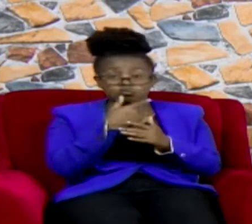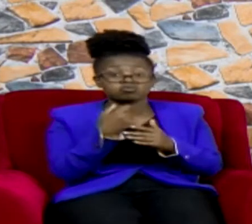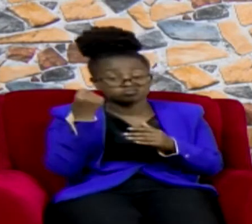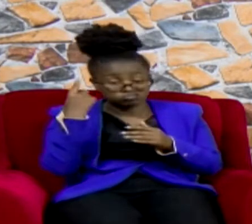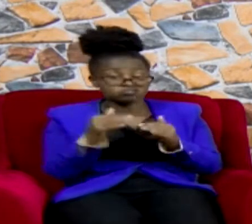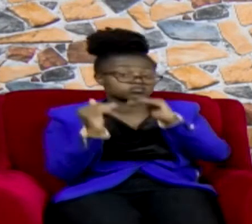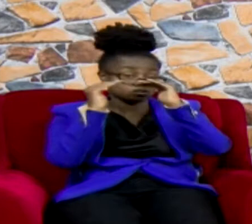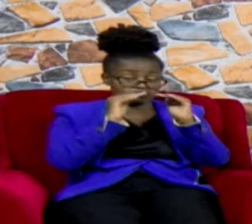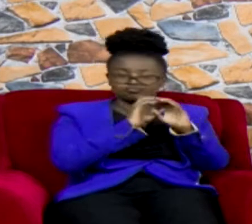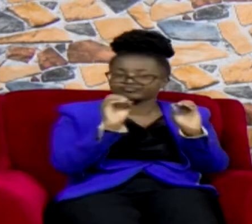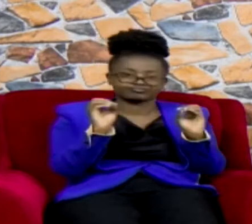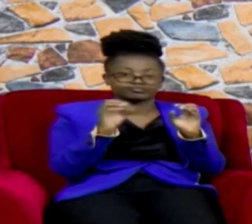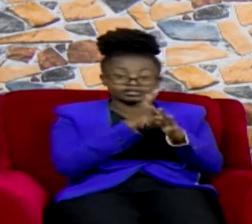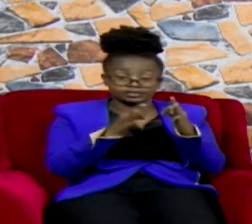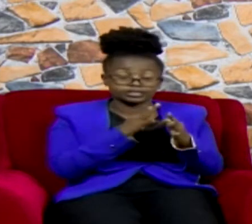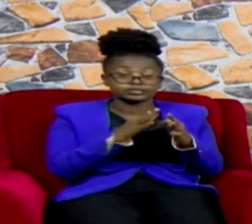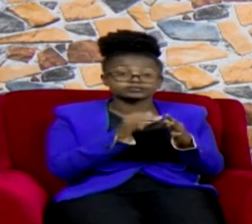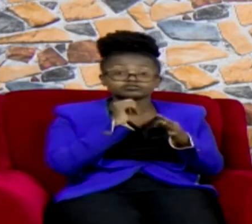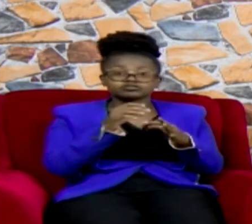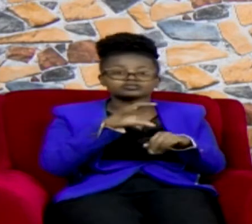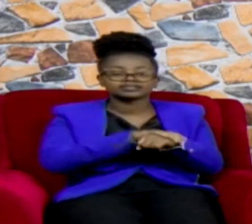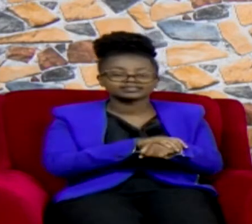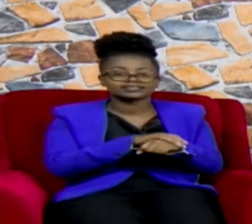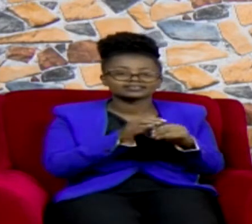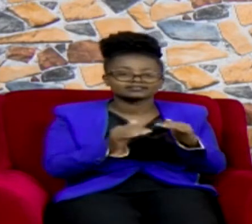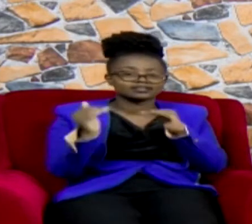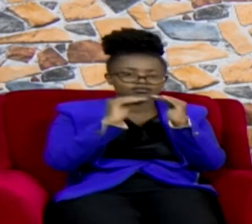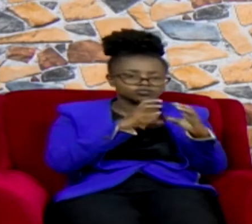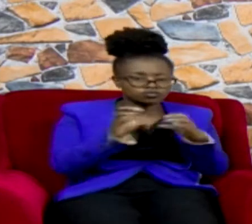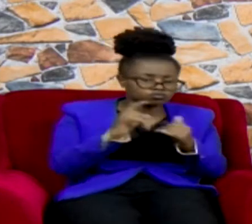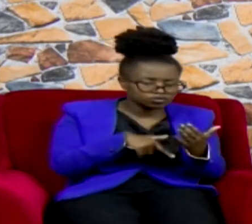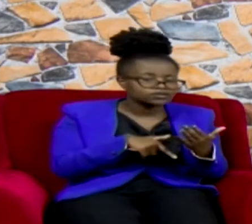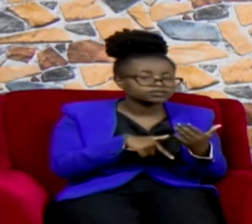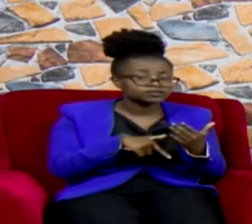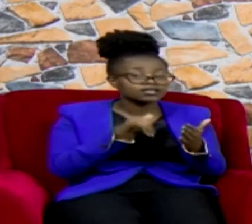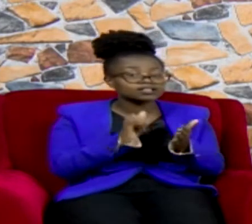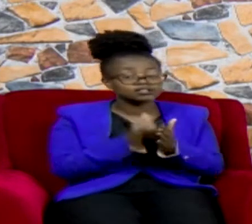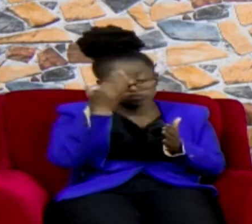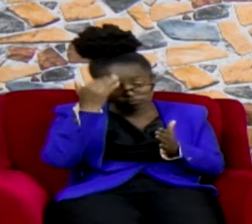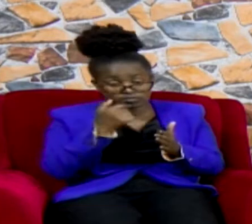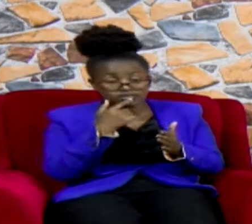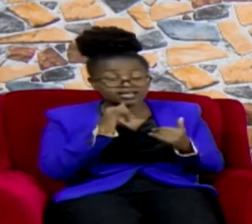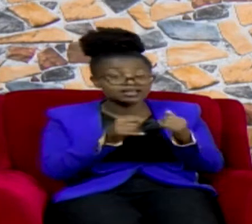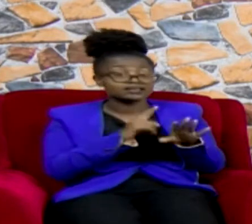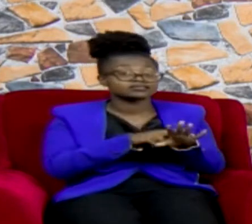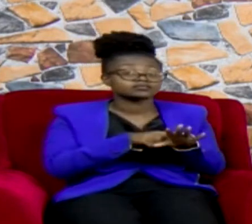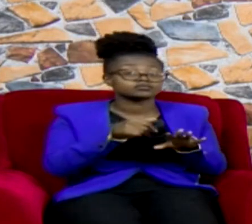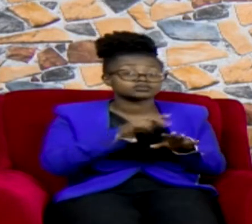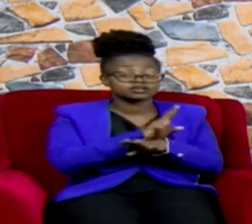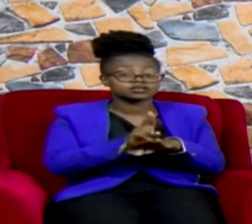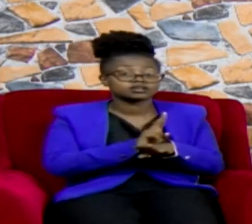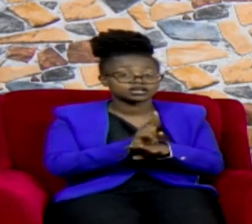level. But if they don't get to that level, what do we do? And that's why we said last time we can